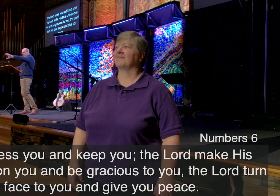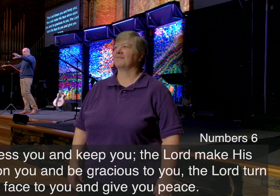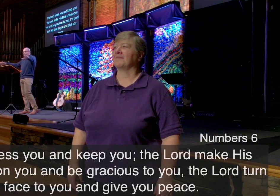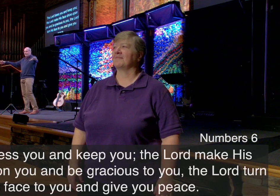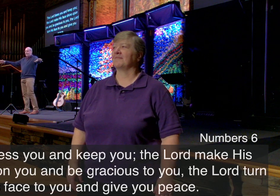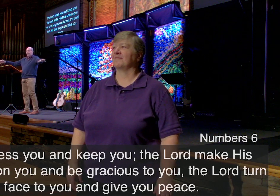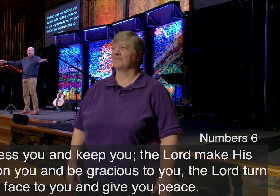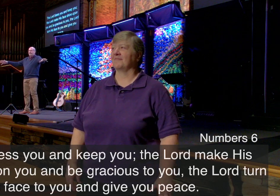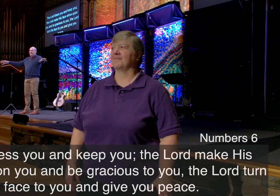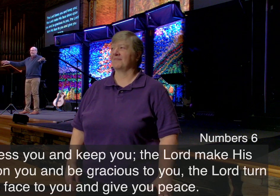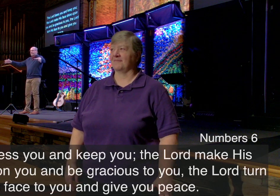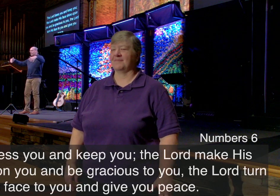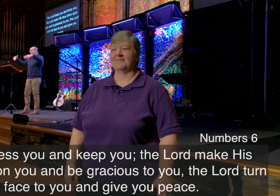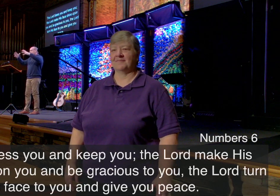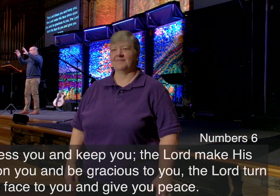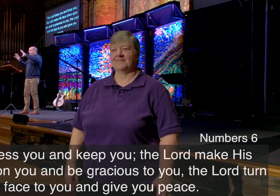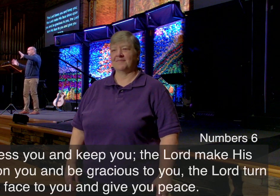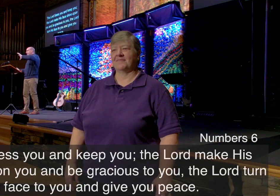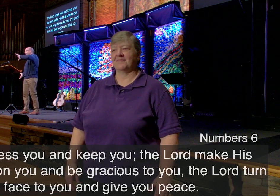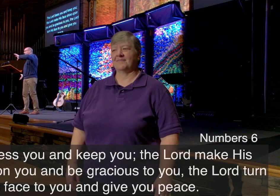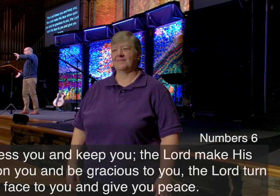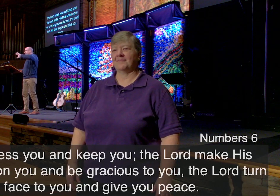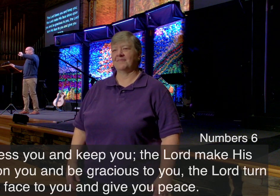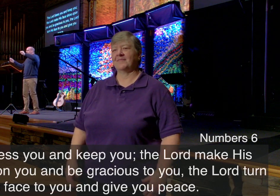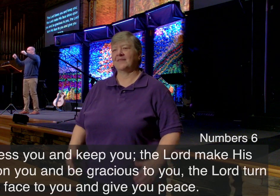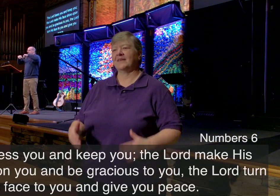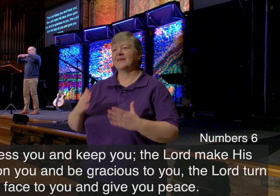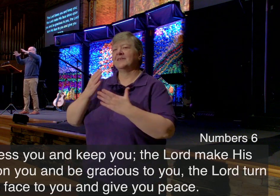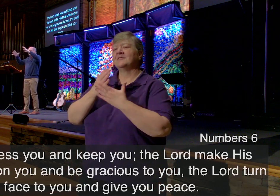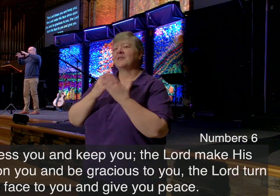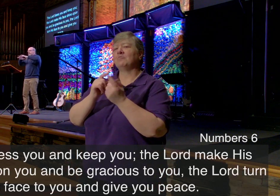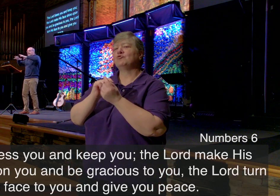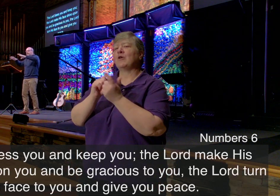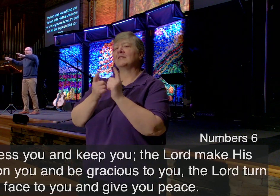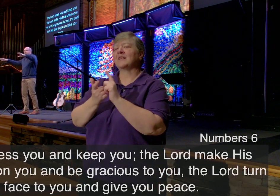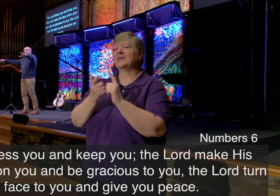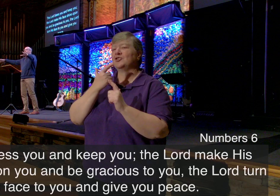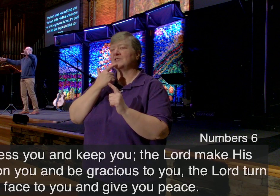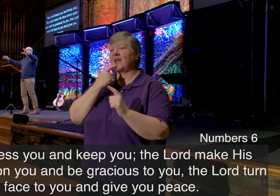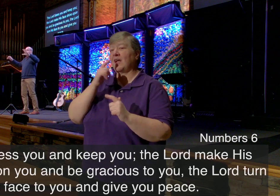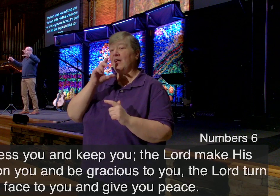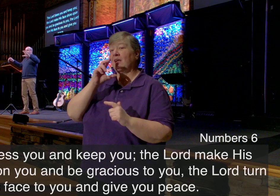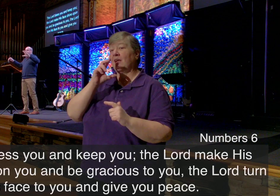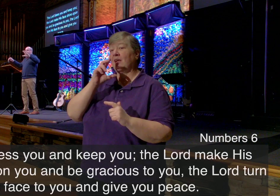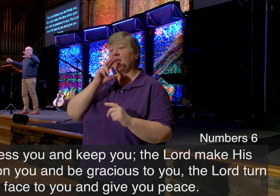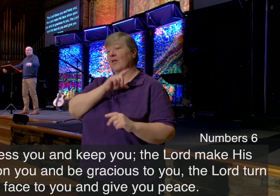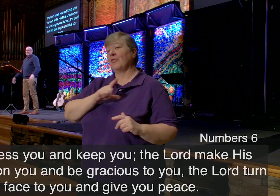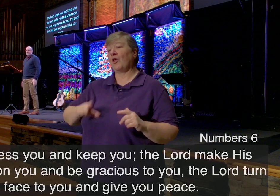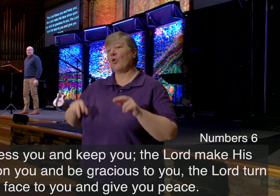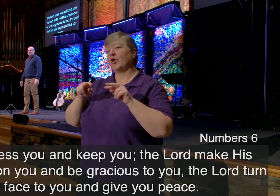his face towards you. Or some translation, the Lord look upon you with his countenance and give you